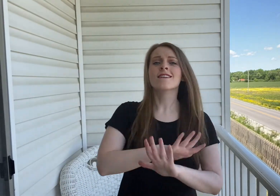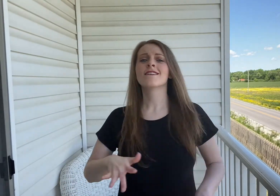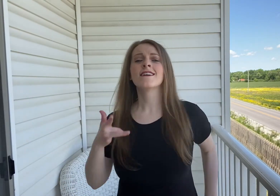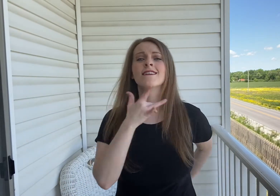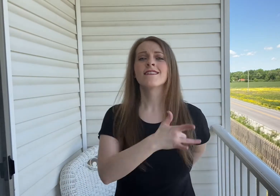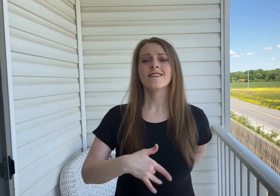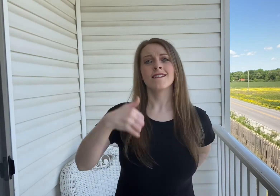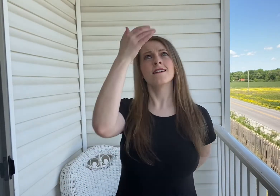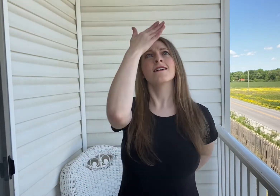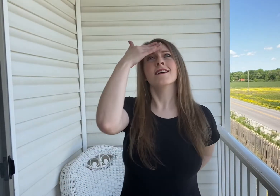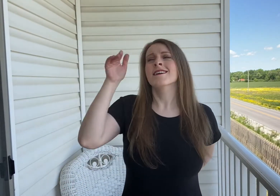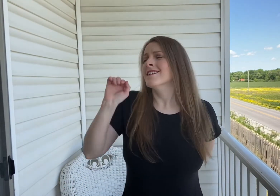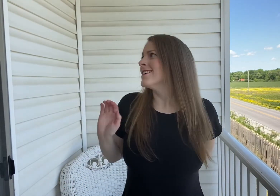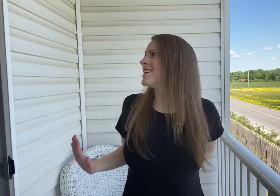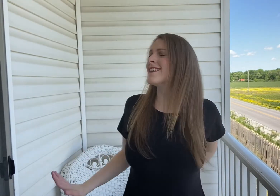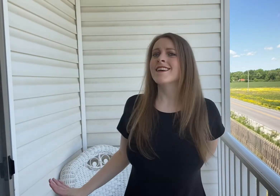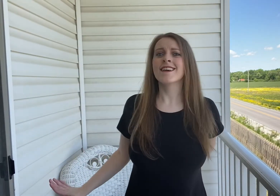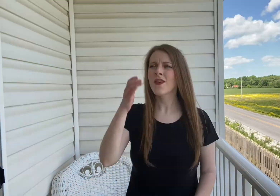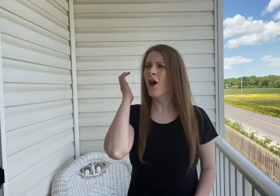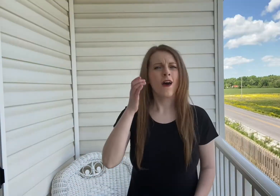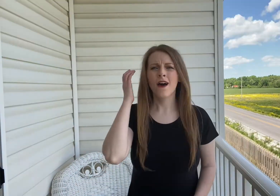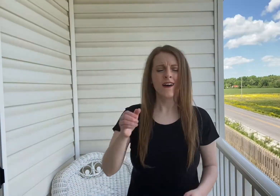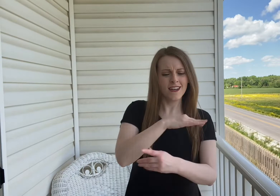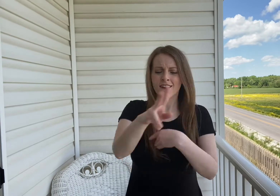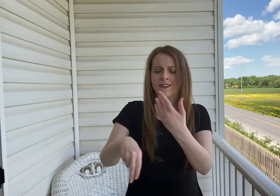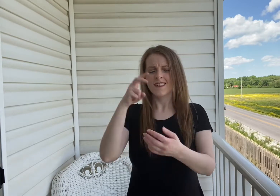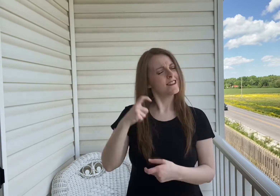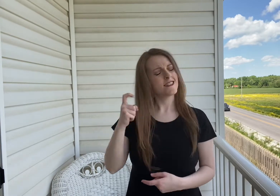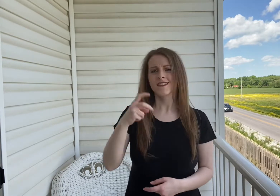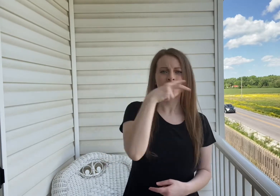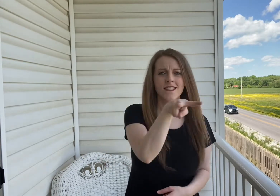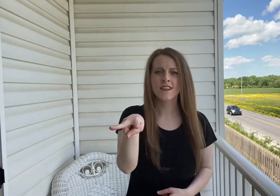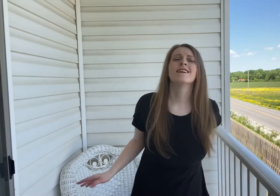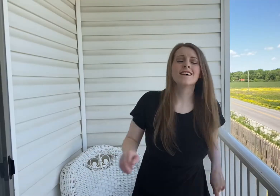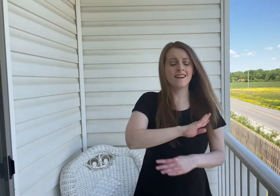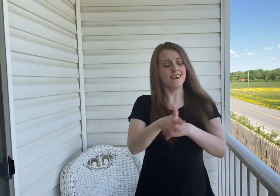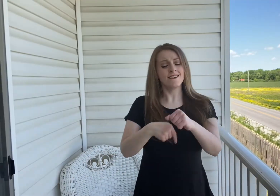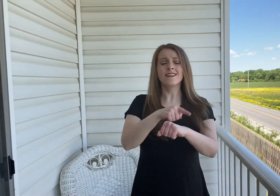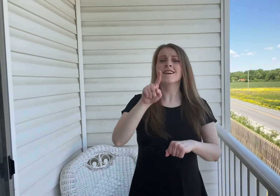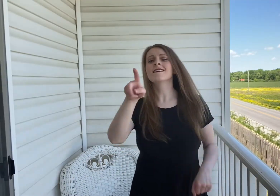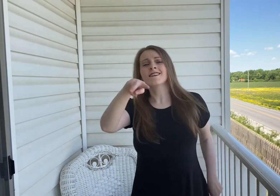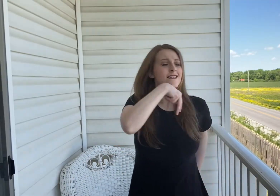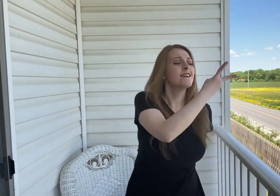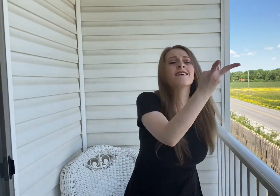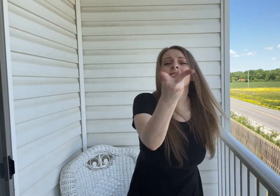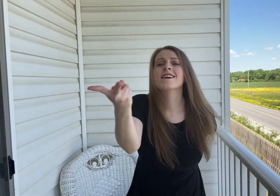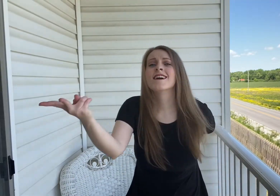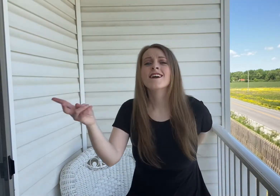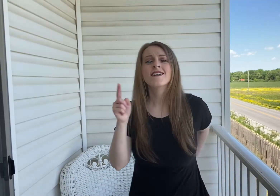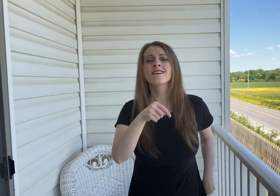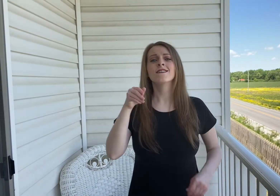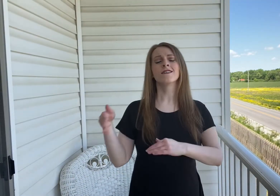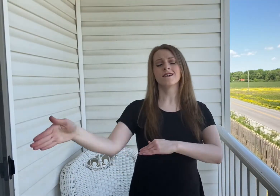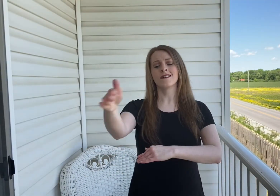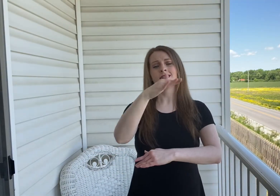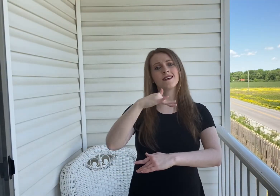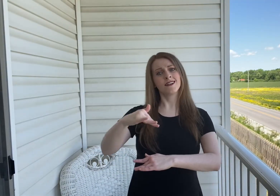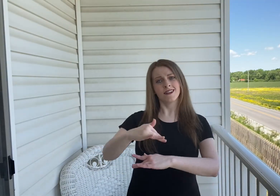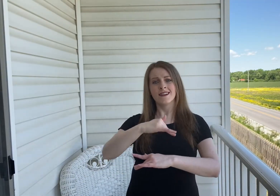have to feel unknown. Oh my god, everybody needs to see this. Every time that you call out, you're a little less